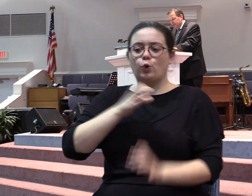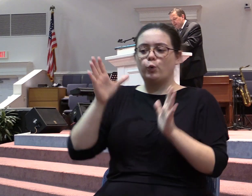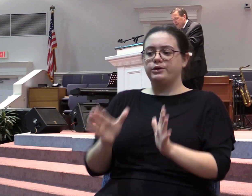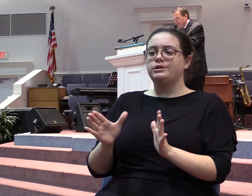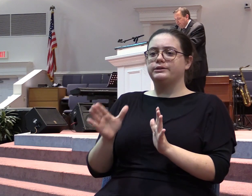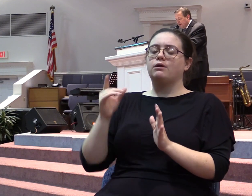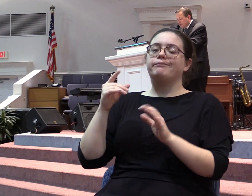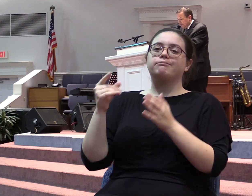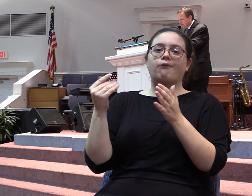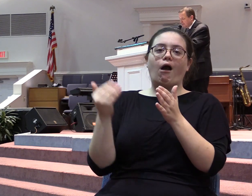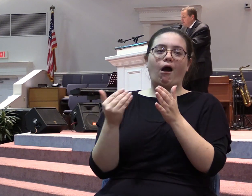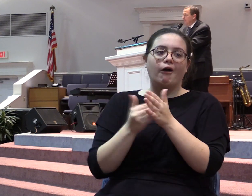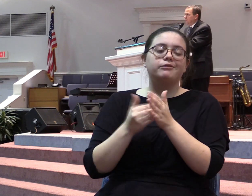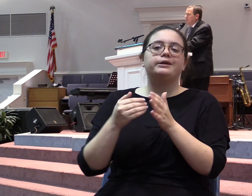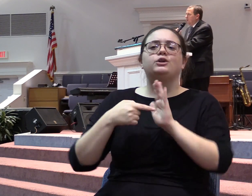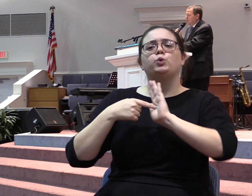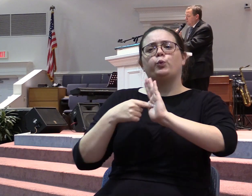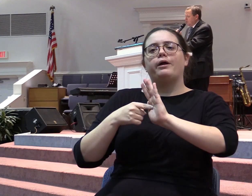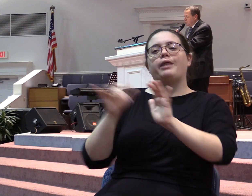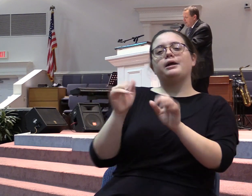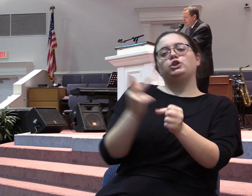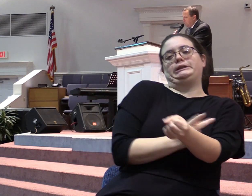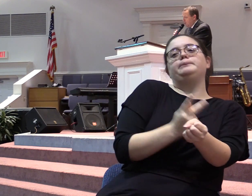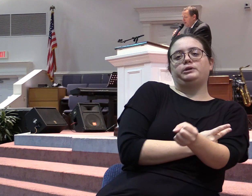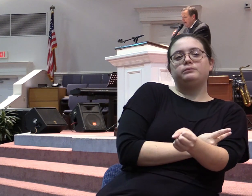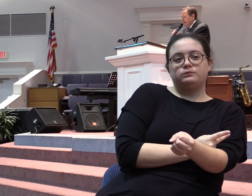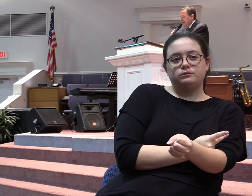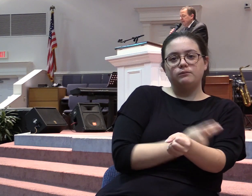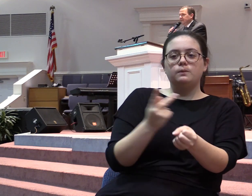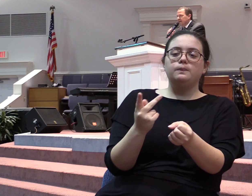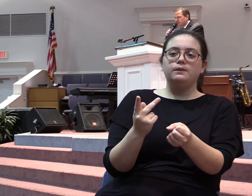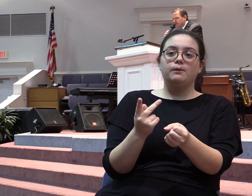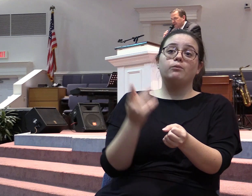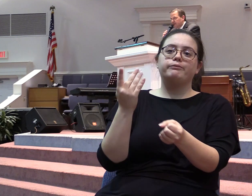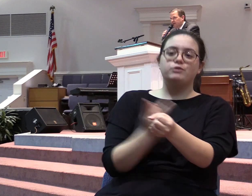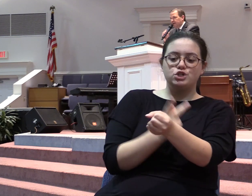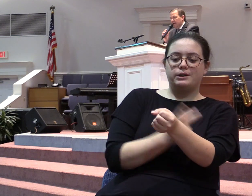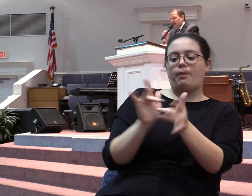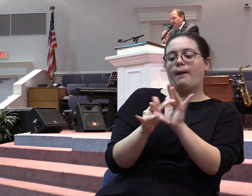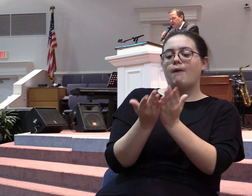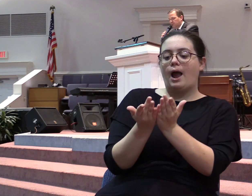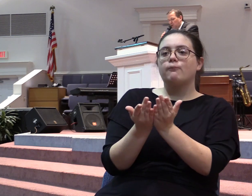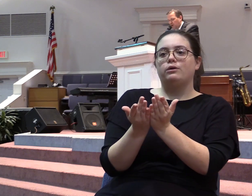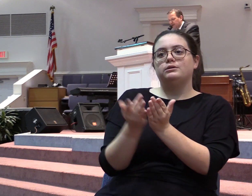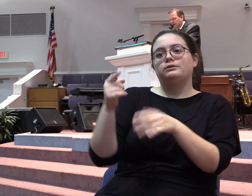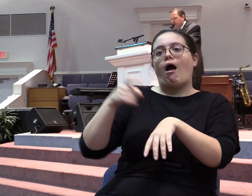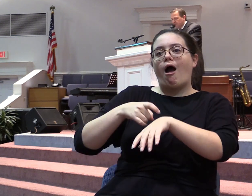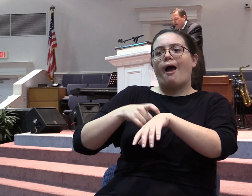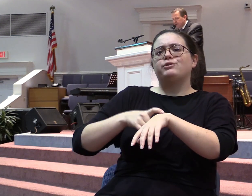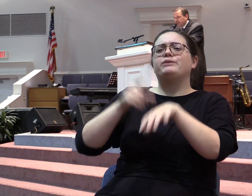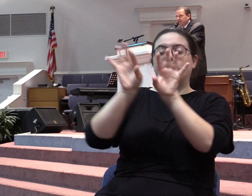sheep, and that makes sense to me because sheep were a necessary and